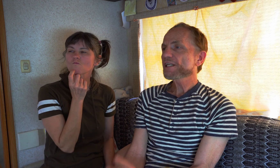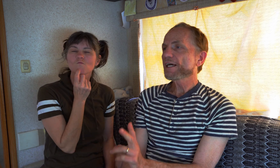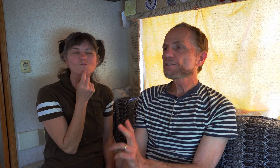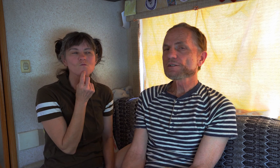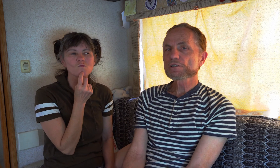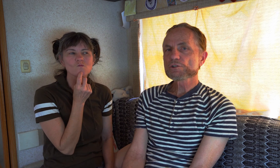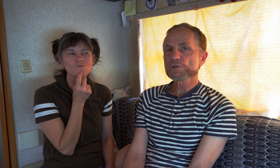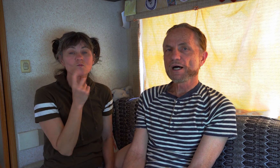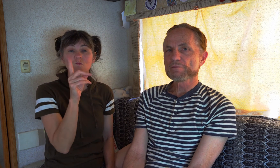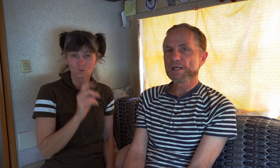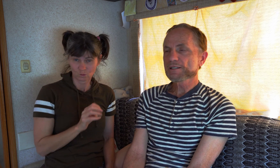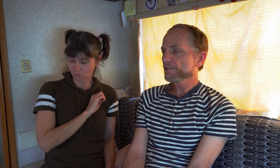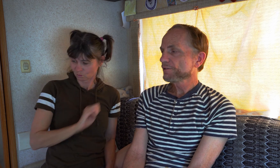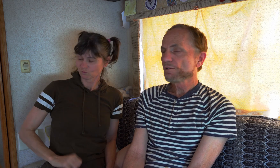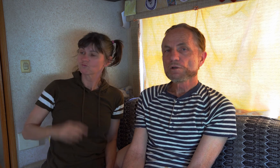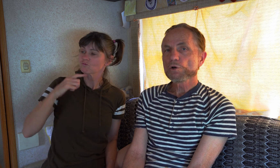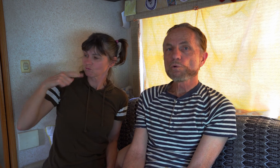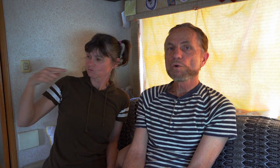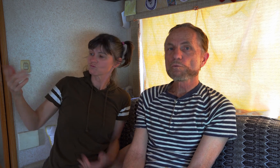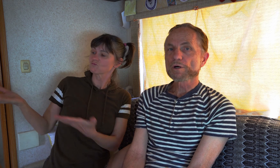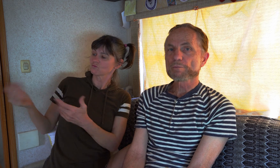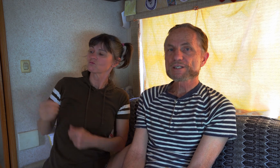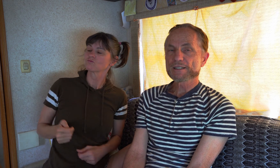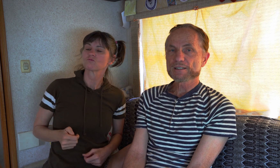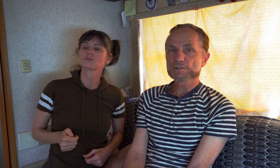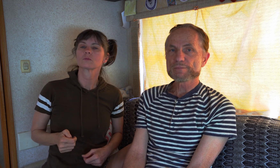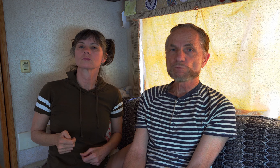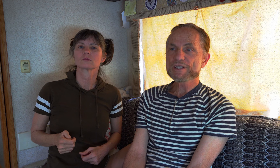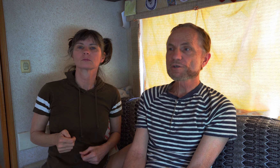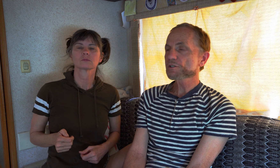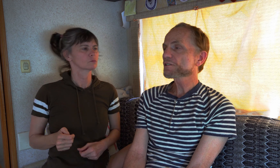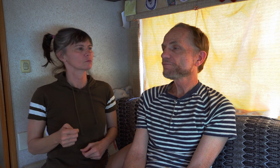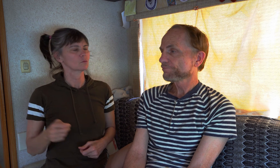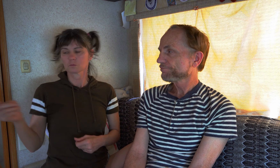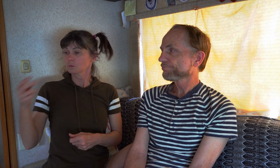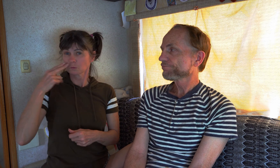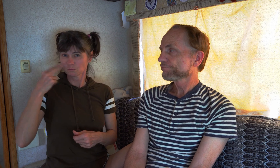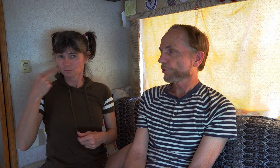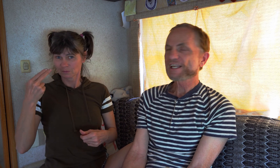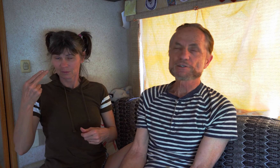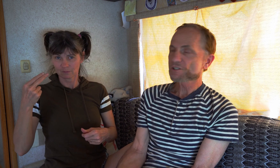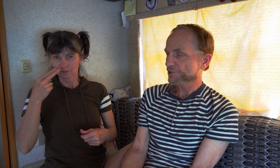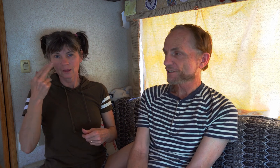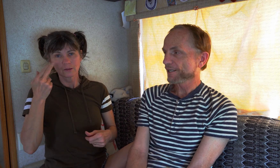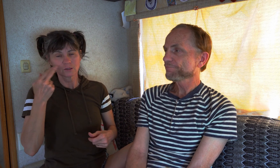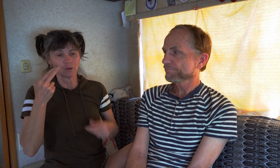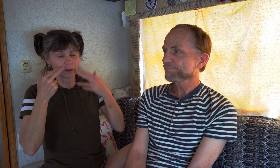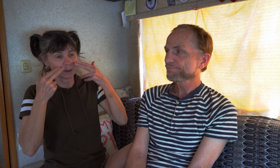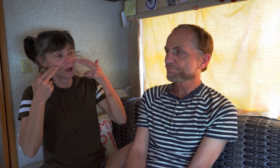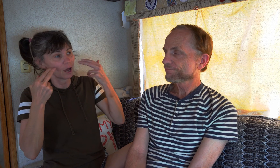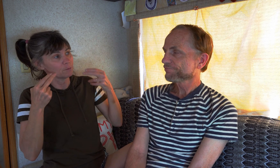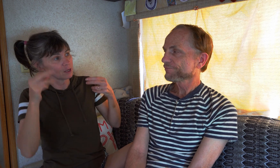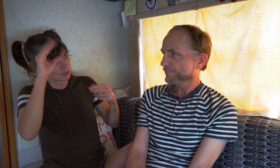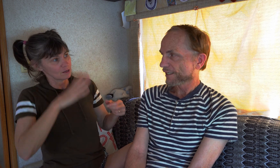So he said to the 2 con men who were pretending to be weavers, or tailors, I should say. So